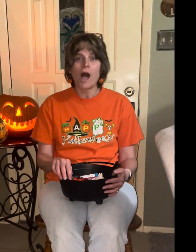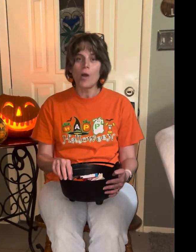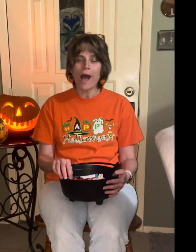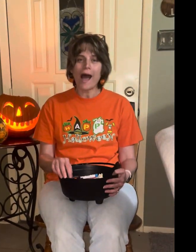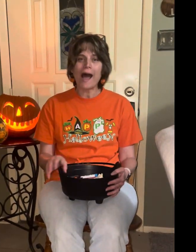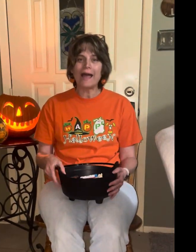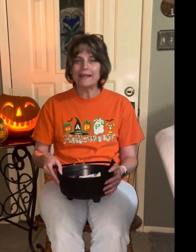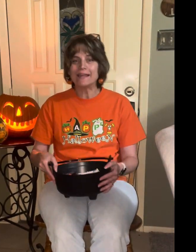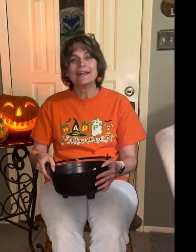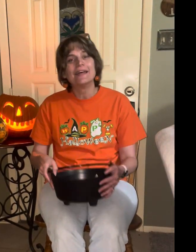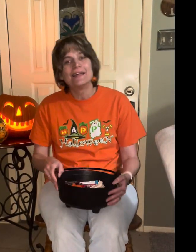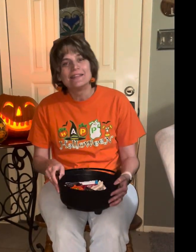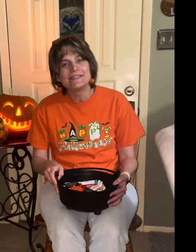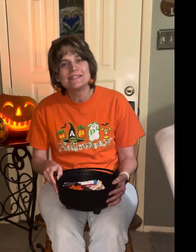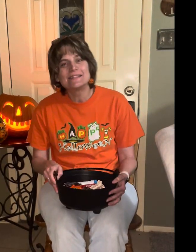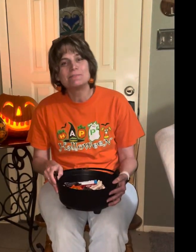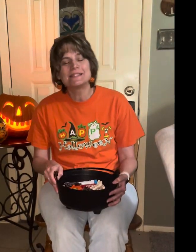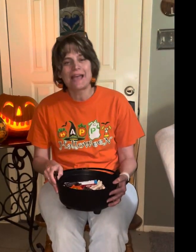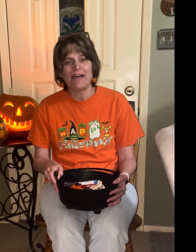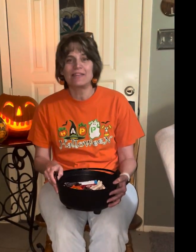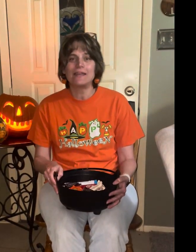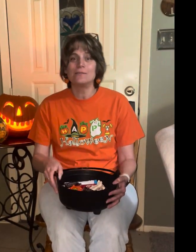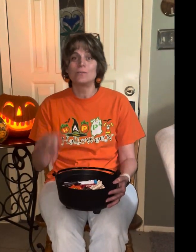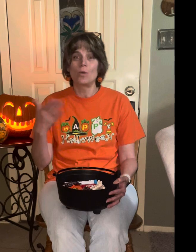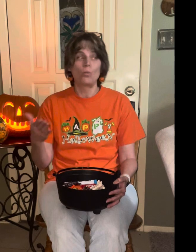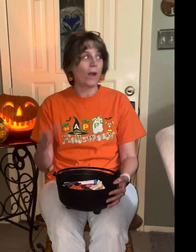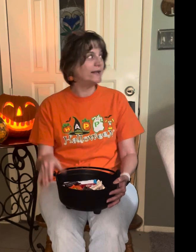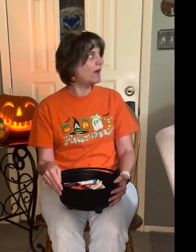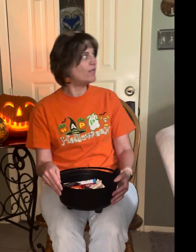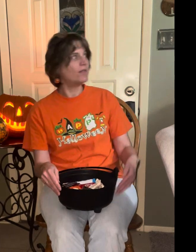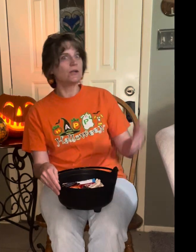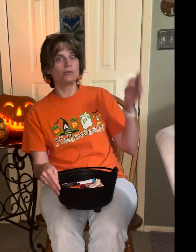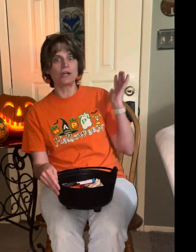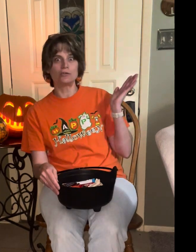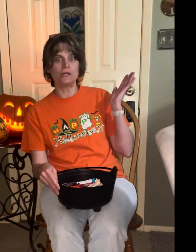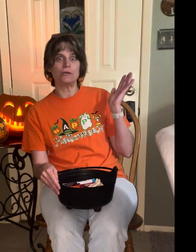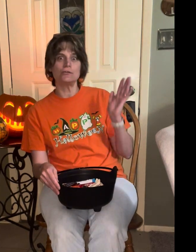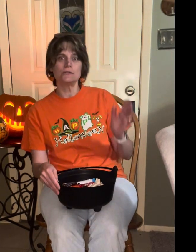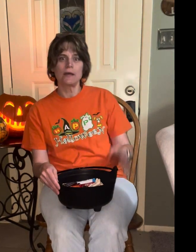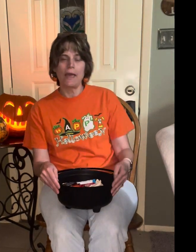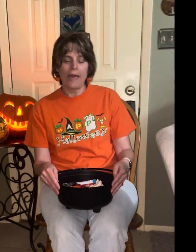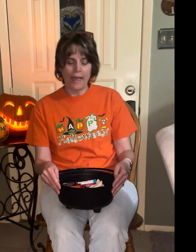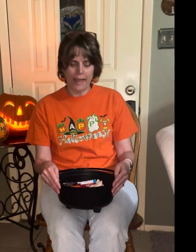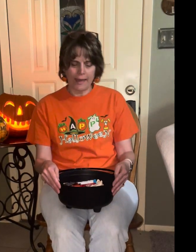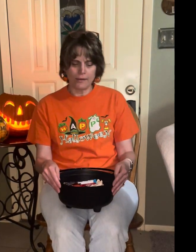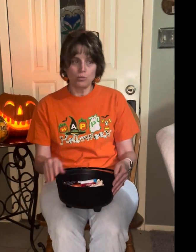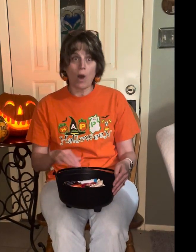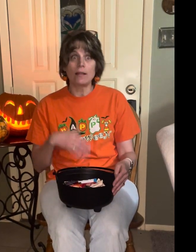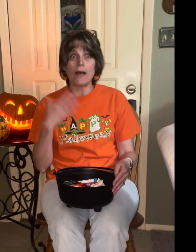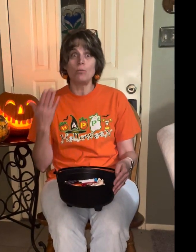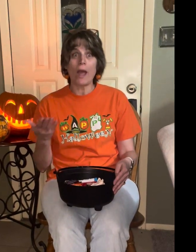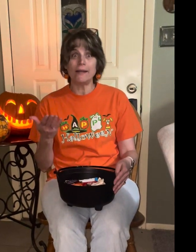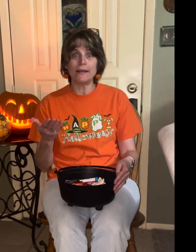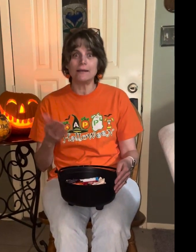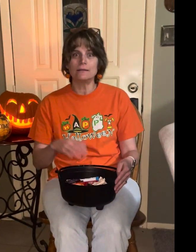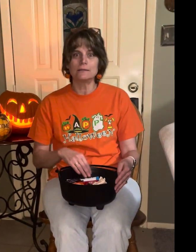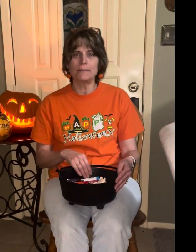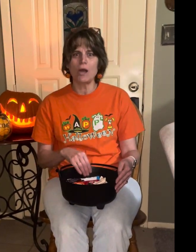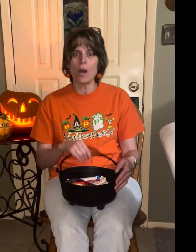Oh, hi! This is Miss Kathy, waiting on the trick-or-treaters. And while I'm waiting, let me go ahead and